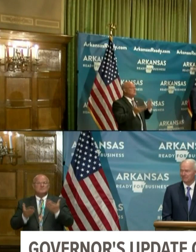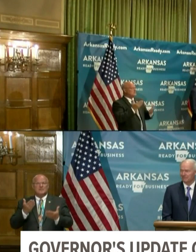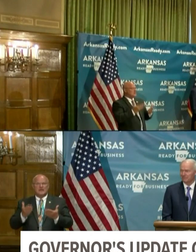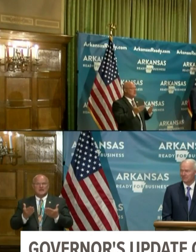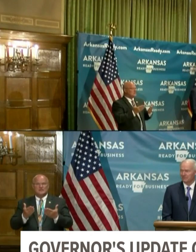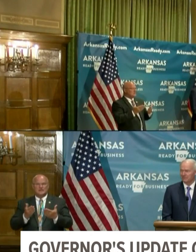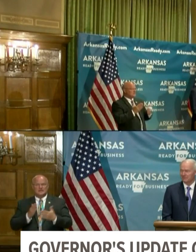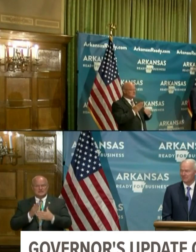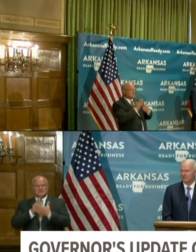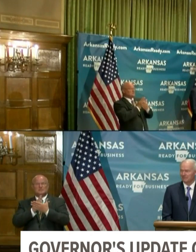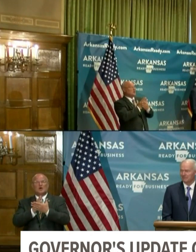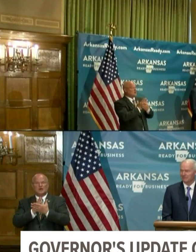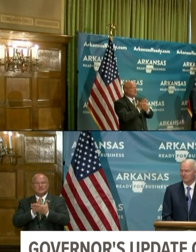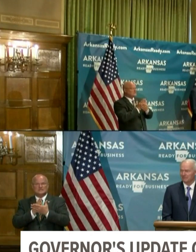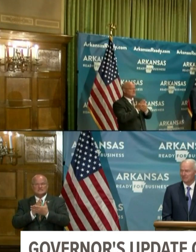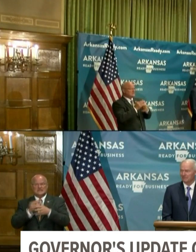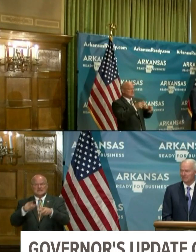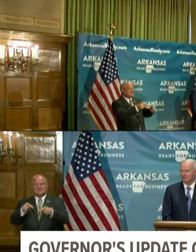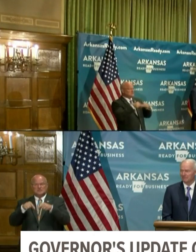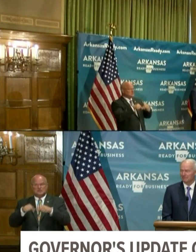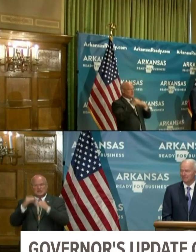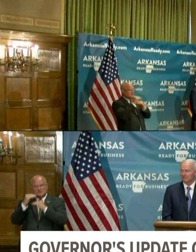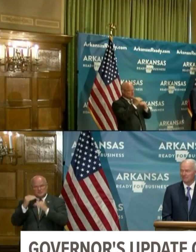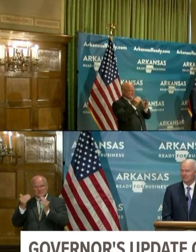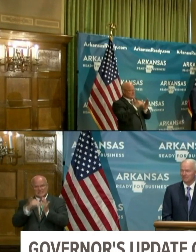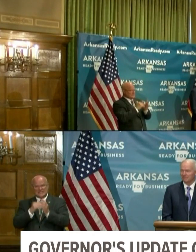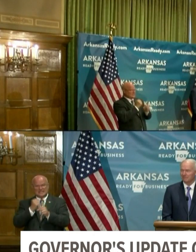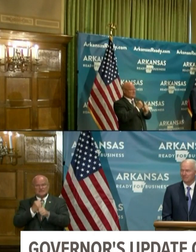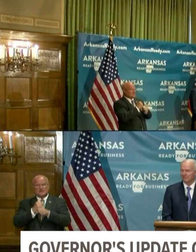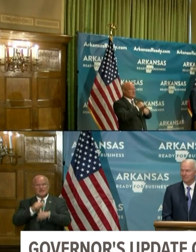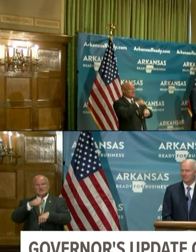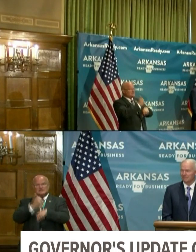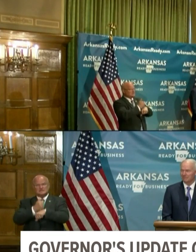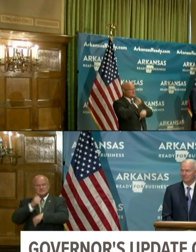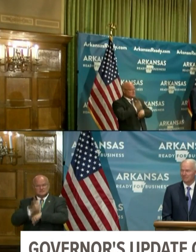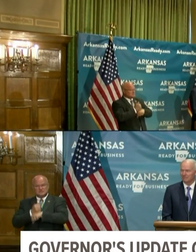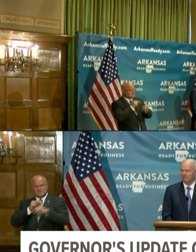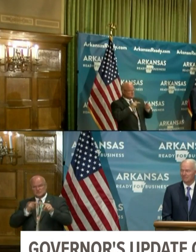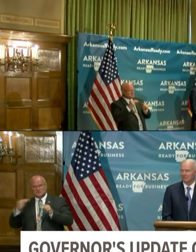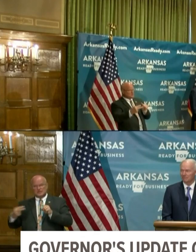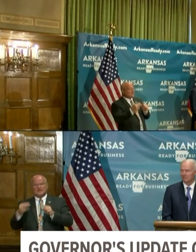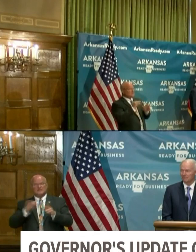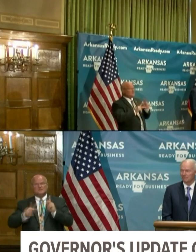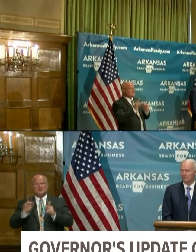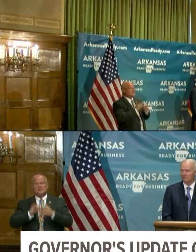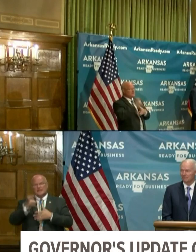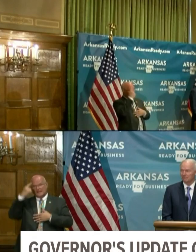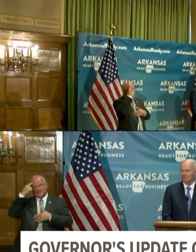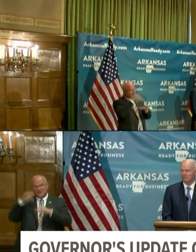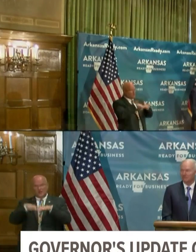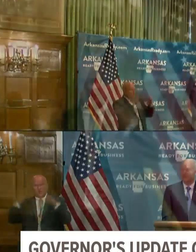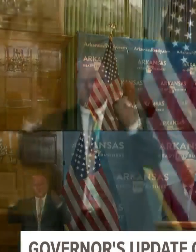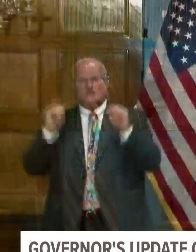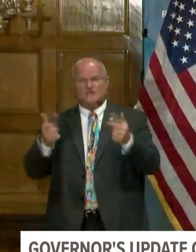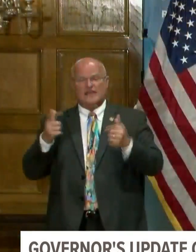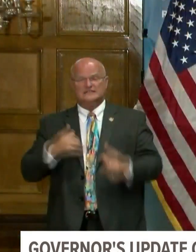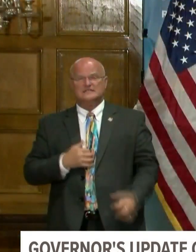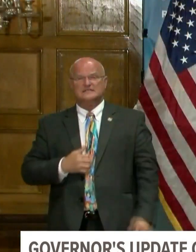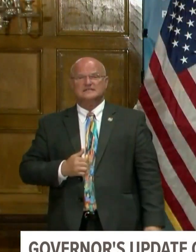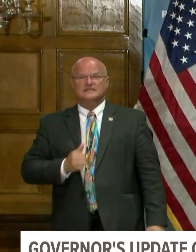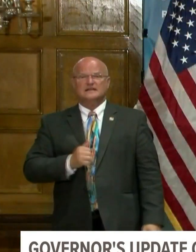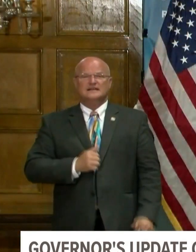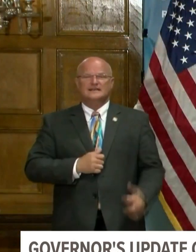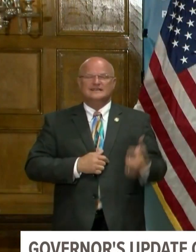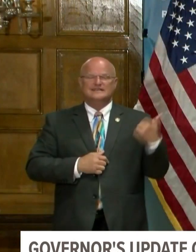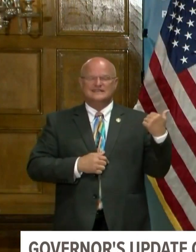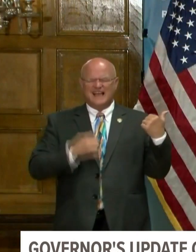take a pause in pulling back the restrictions to maybe put into perspective for those that think you're opening up too fast?